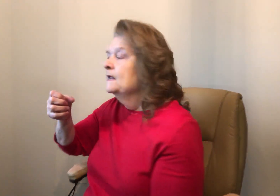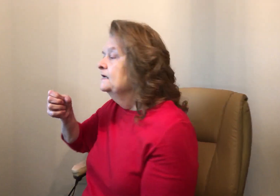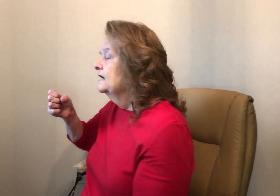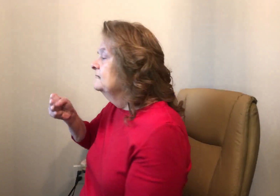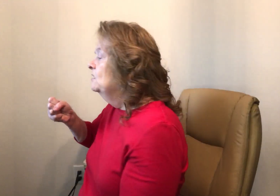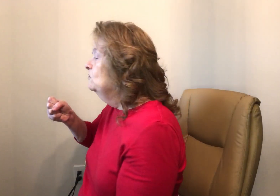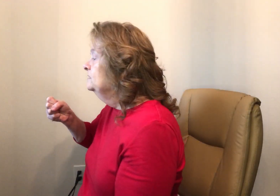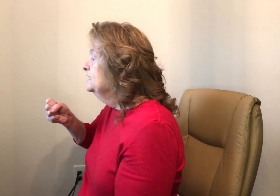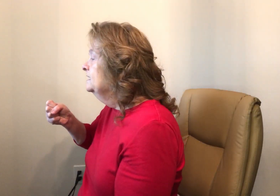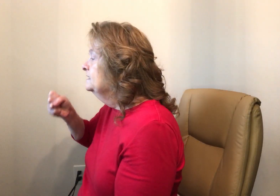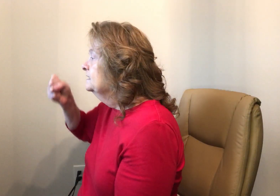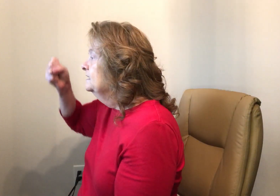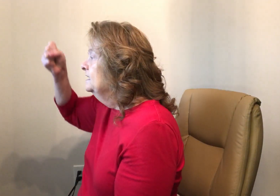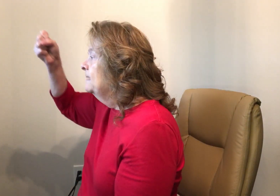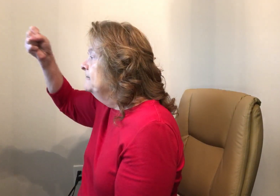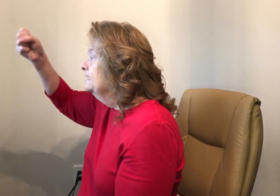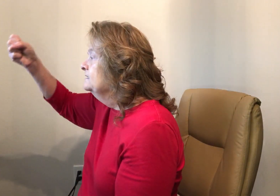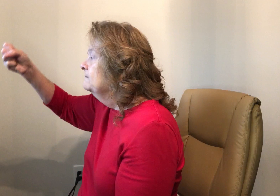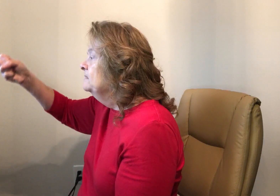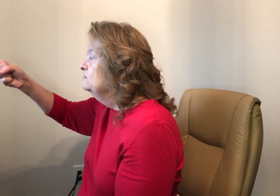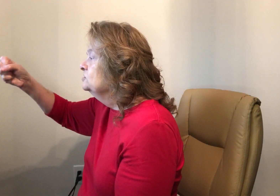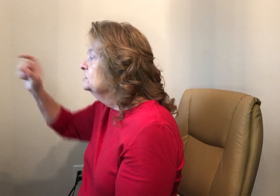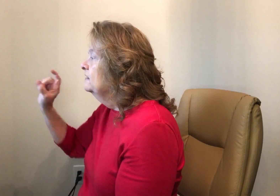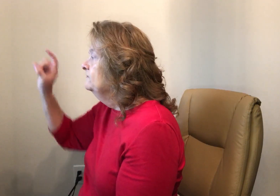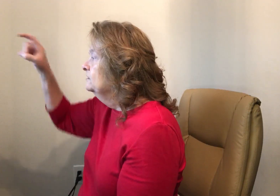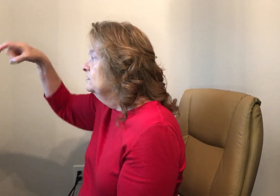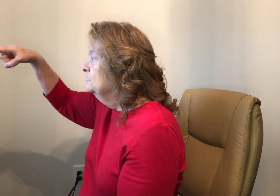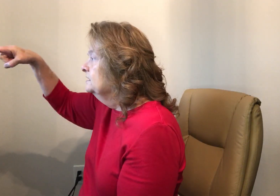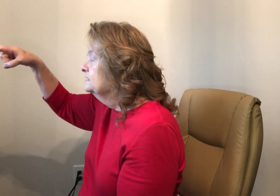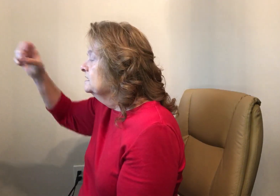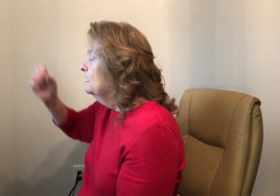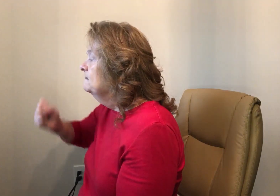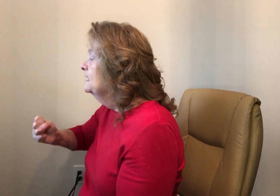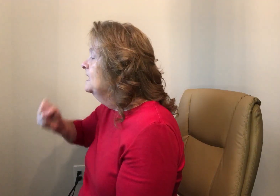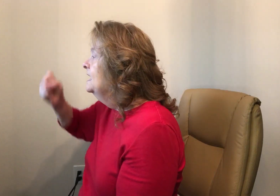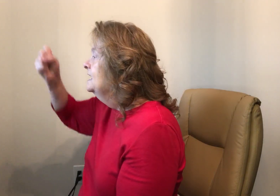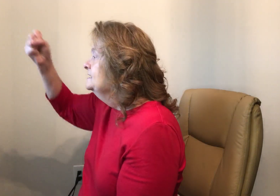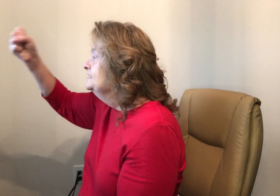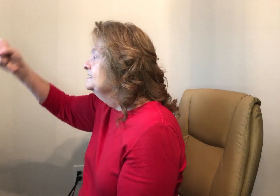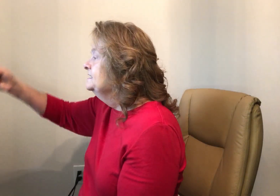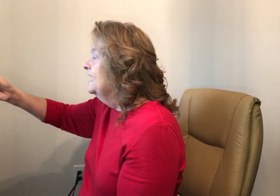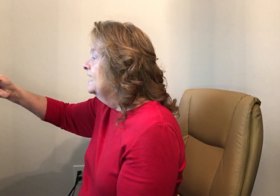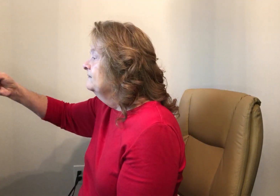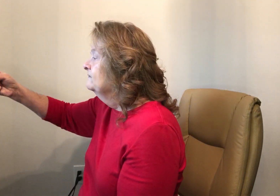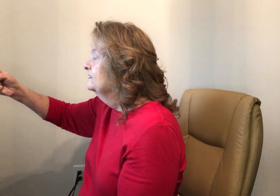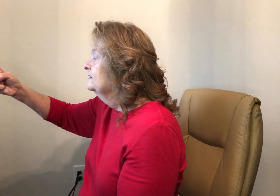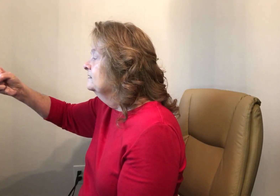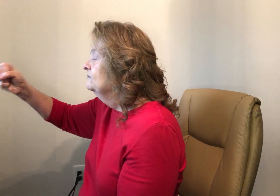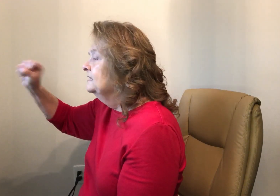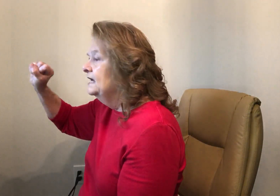Like I'm holding it and I'm making the motion of the hook at the top. Staff with an